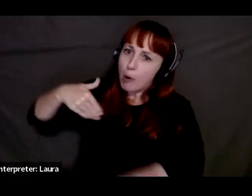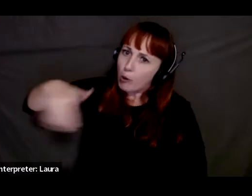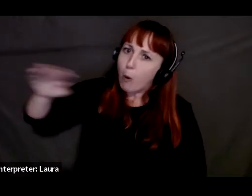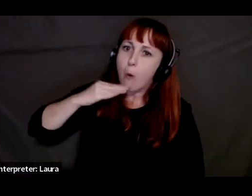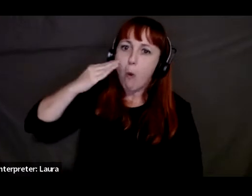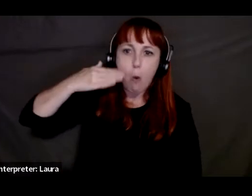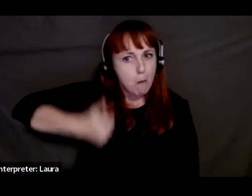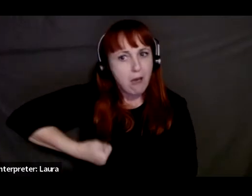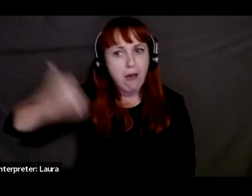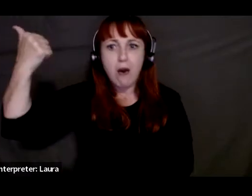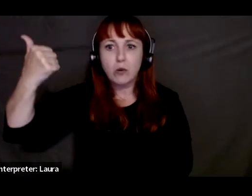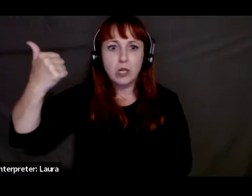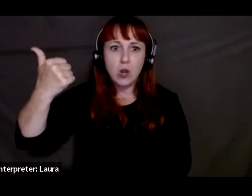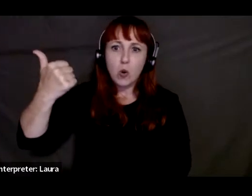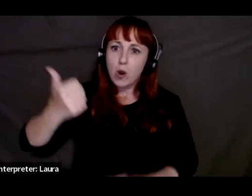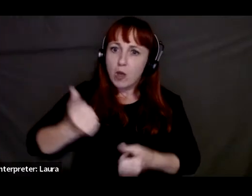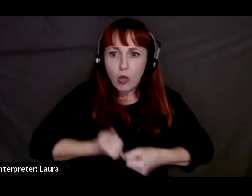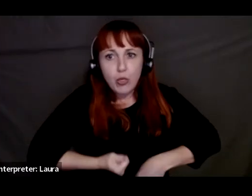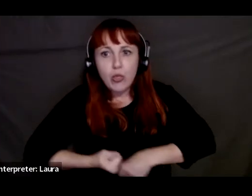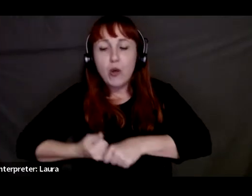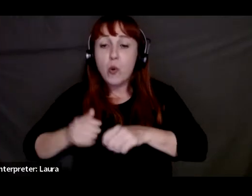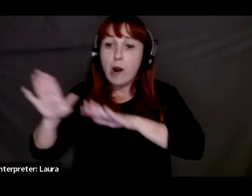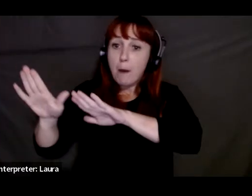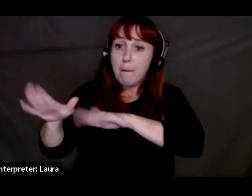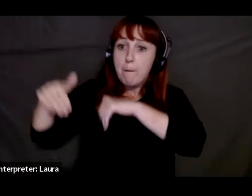home. We wanna throw you guys the luau in